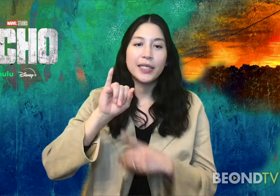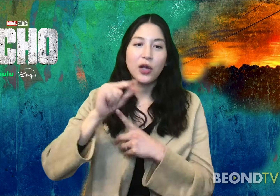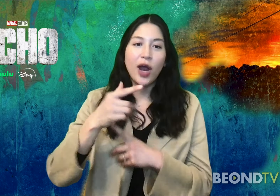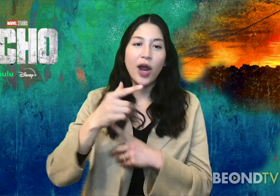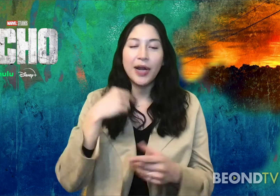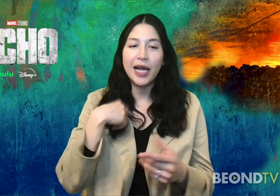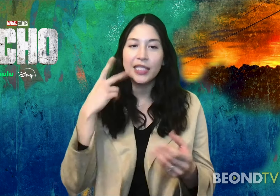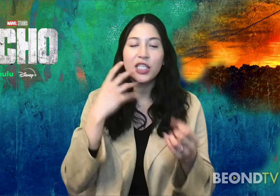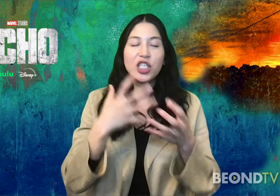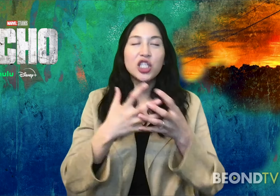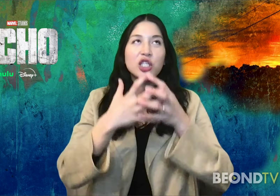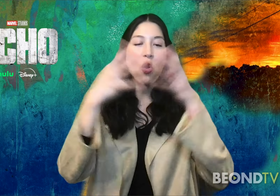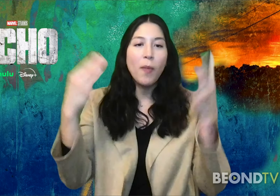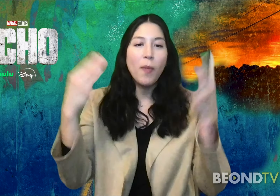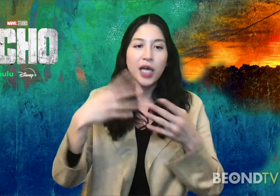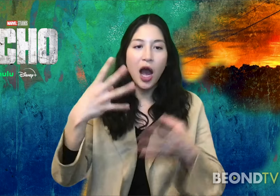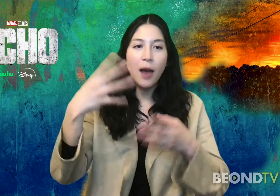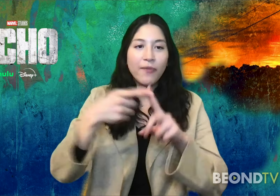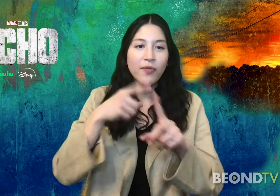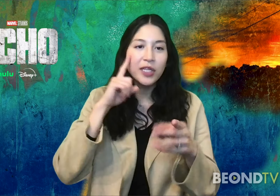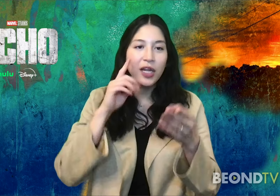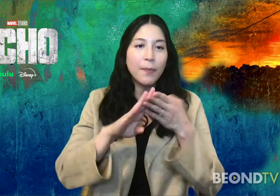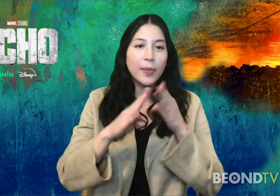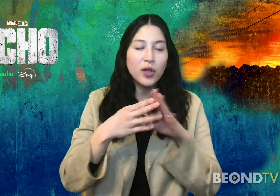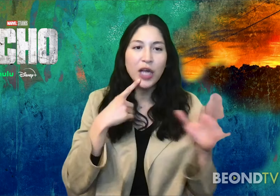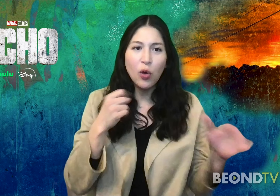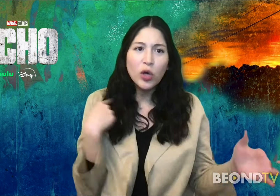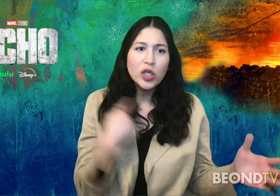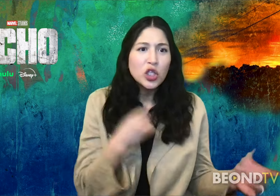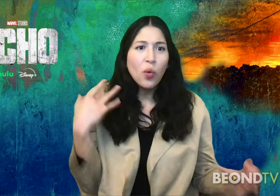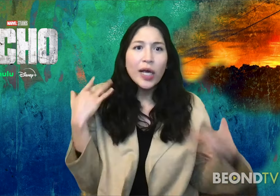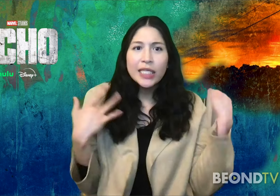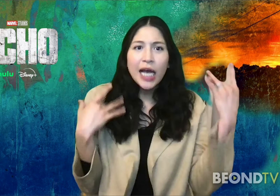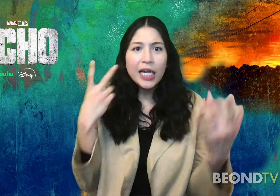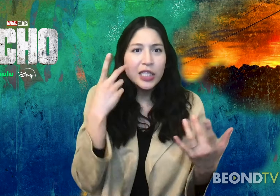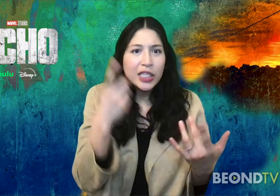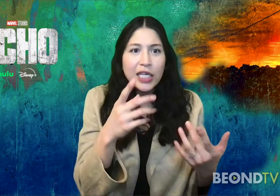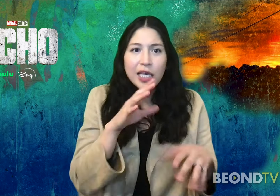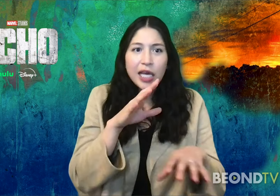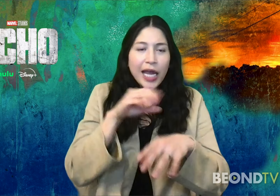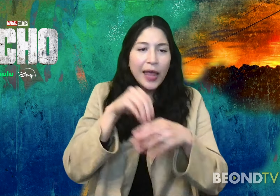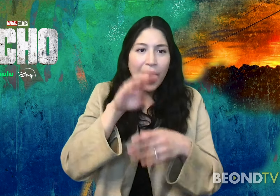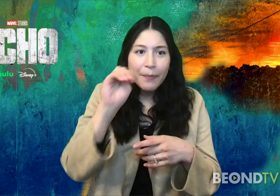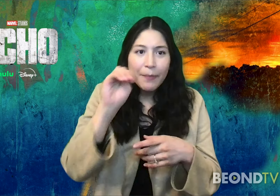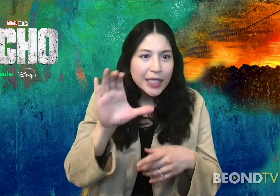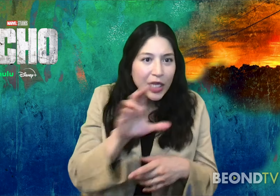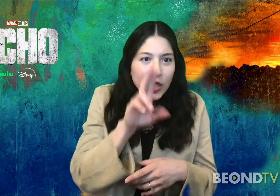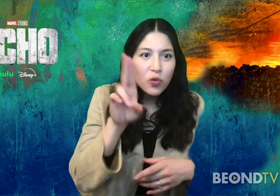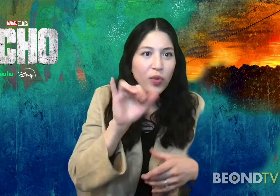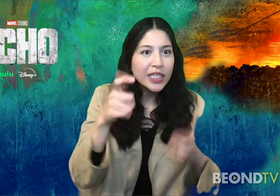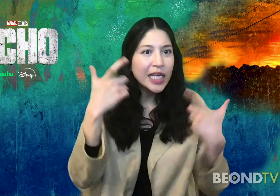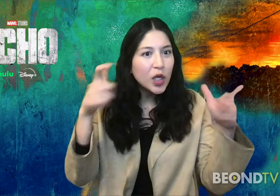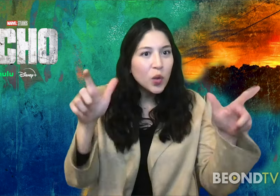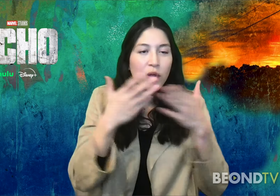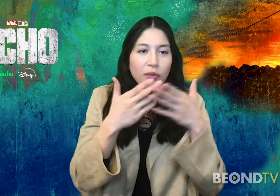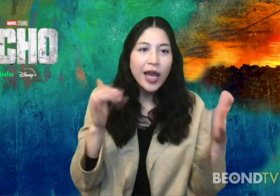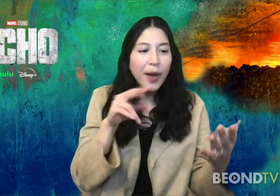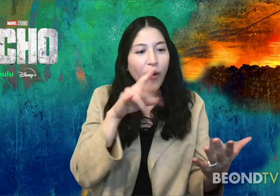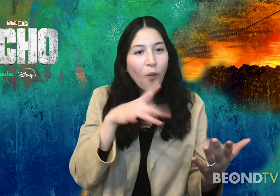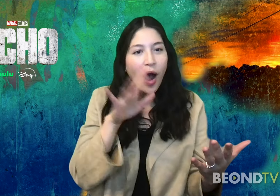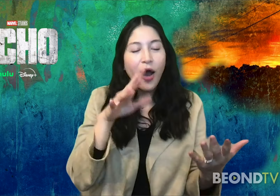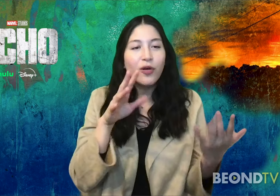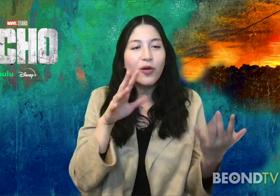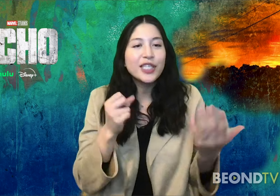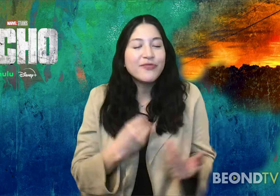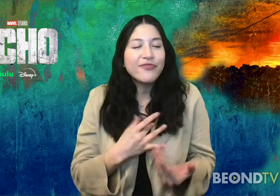remember opening up Instagram and just seeing so many comments from the deaf community and say, we are so excited to see you in the